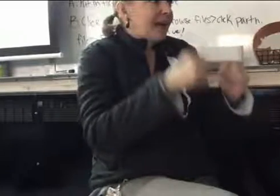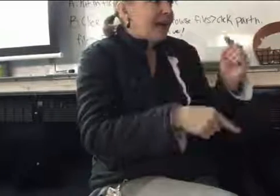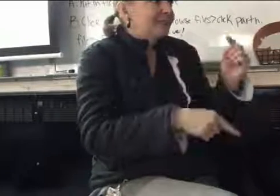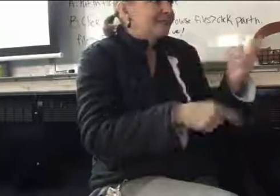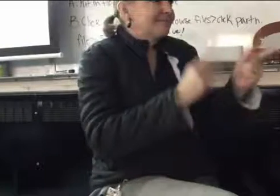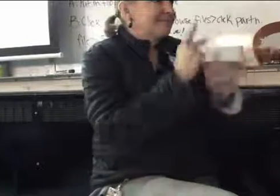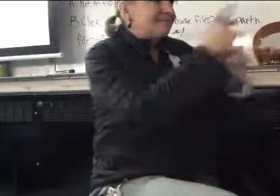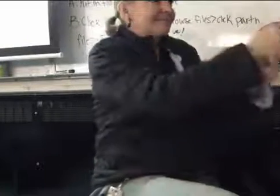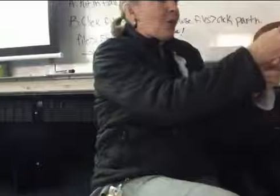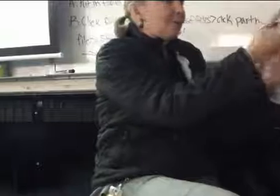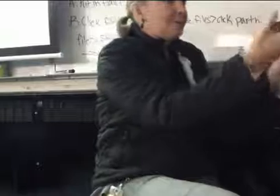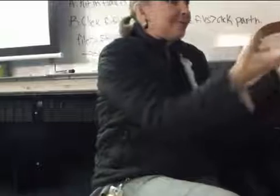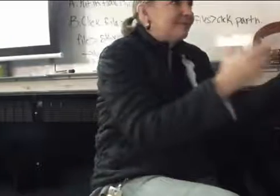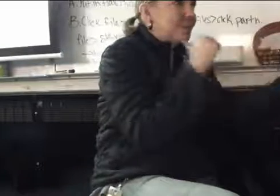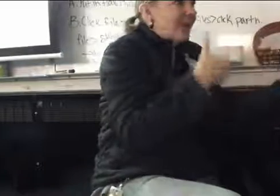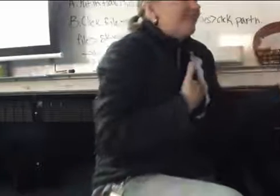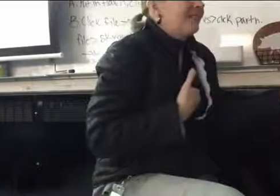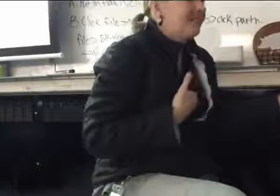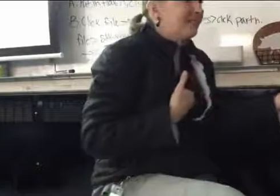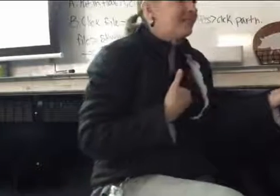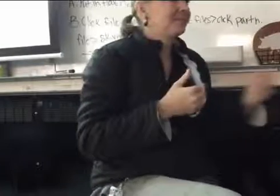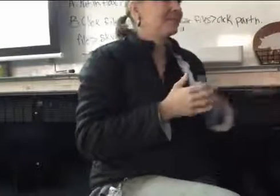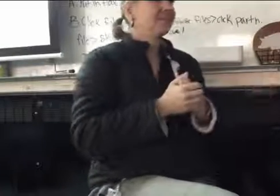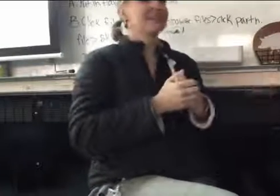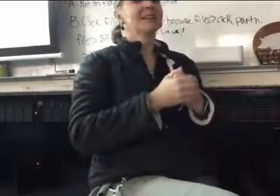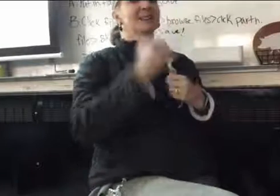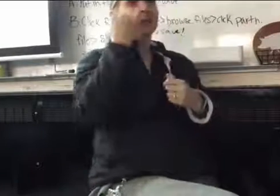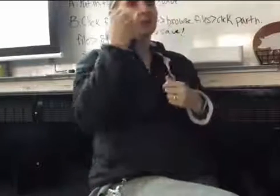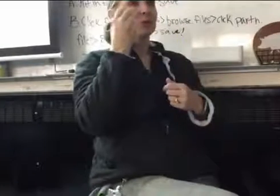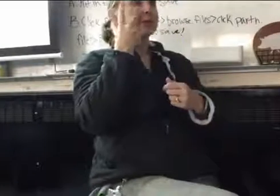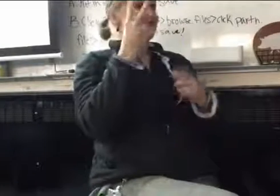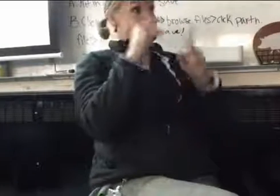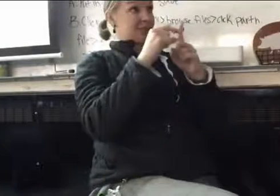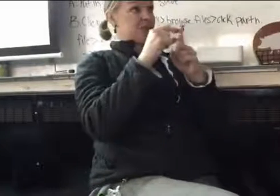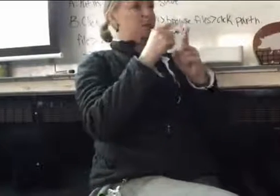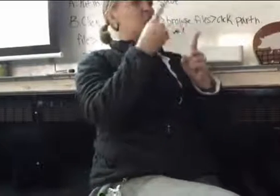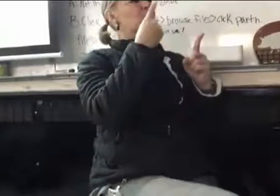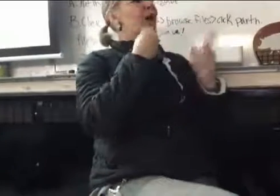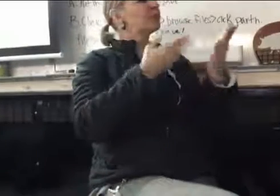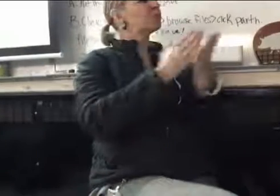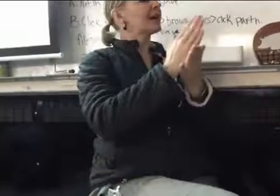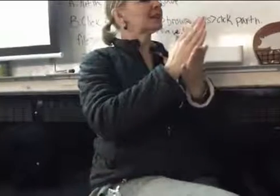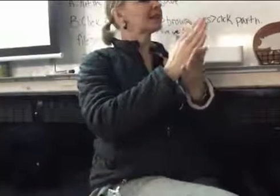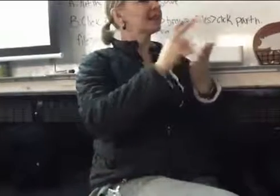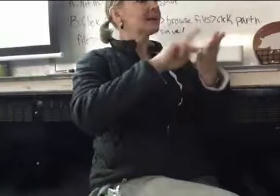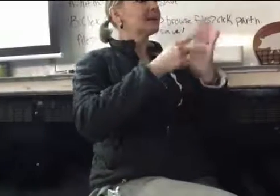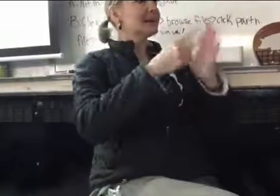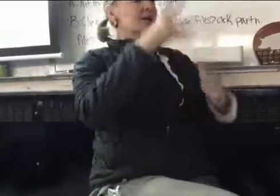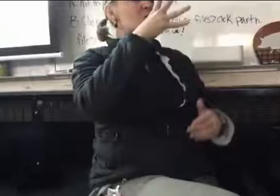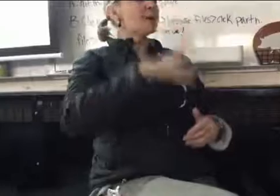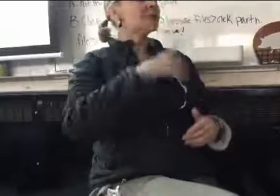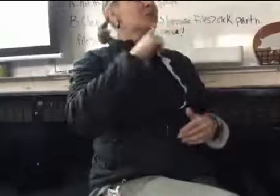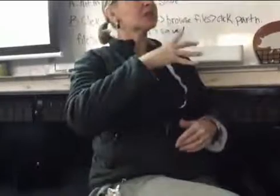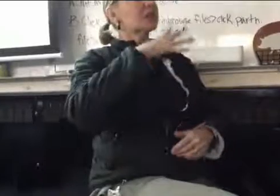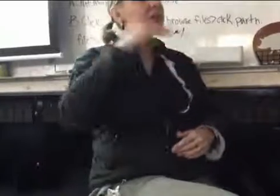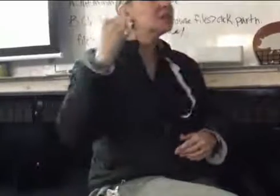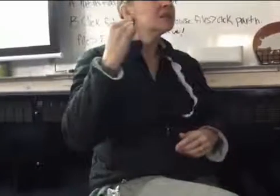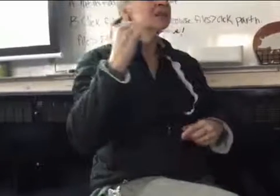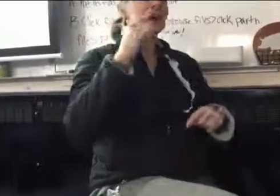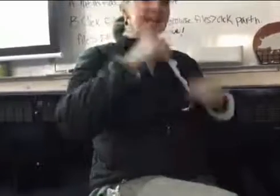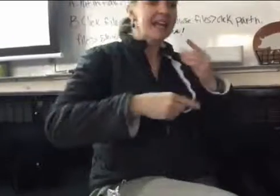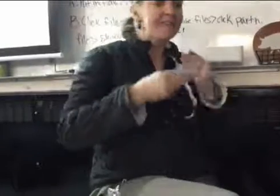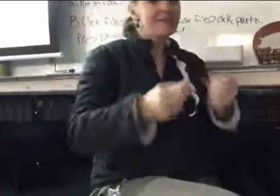government. Bread riots, if you ever see this term, what it's referring to is that the women were so fed up with not being able to eat and